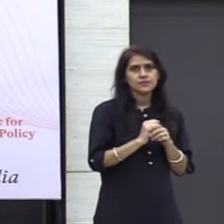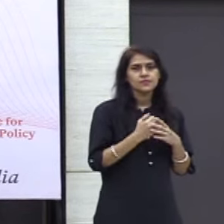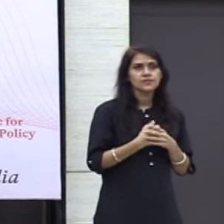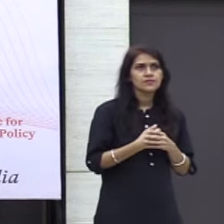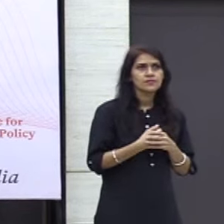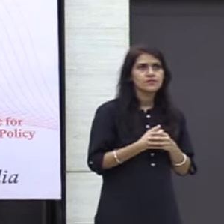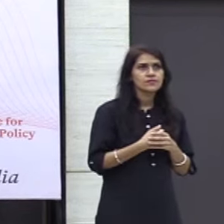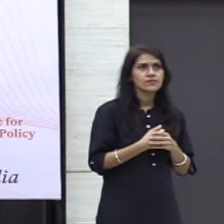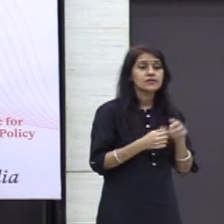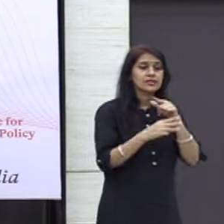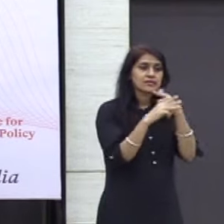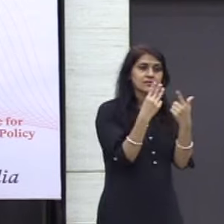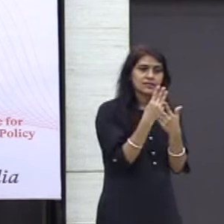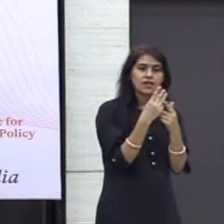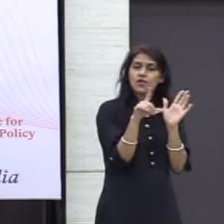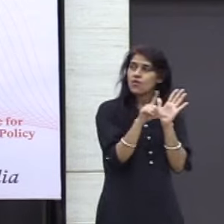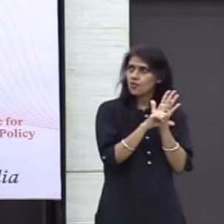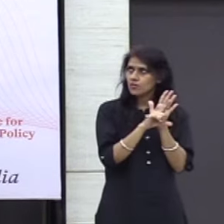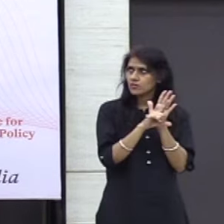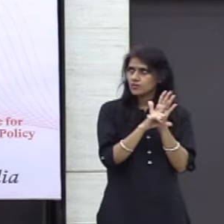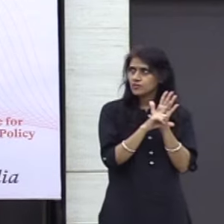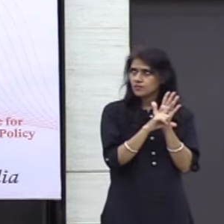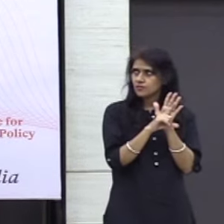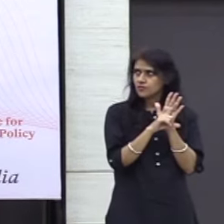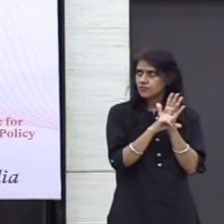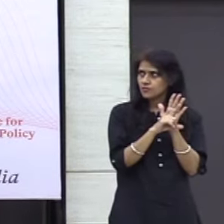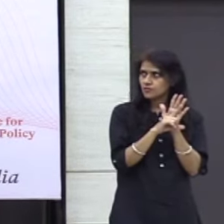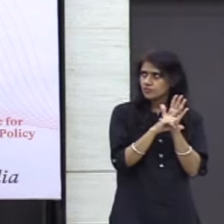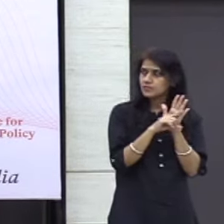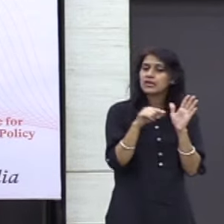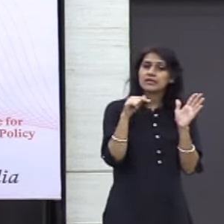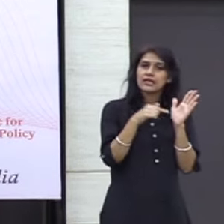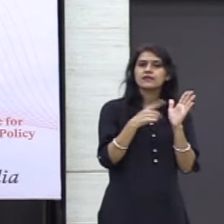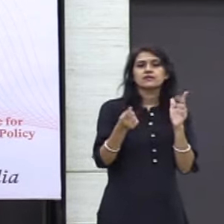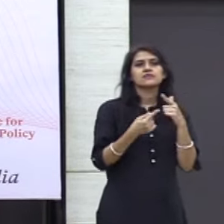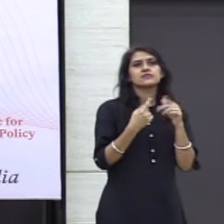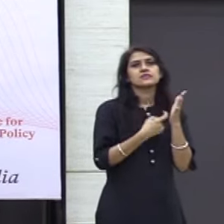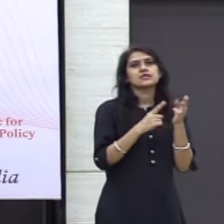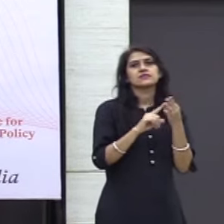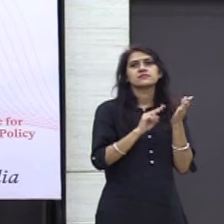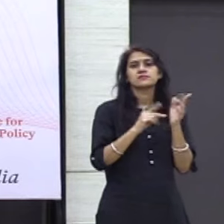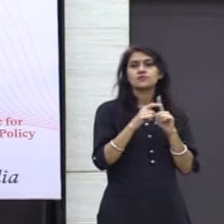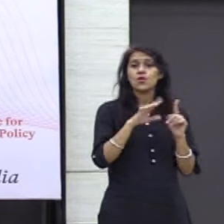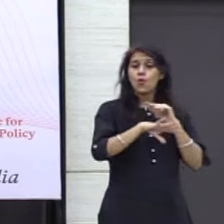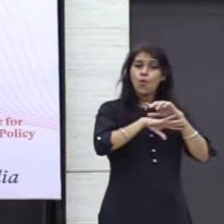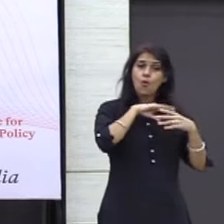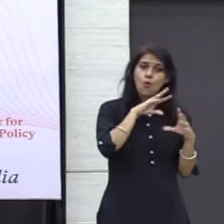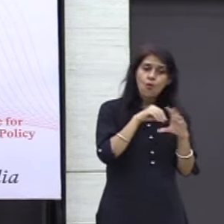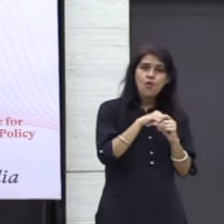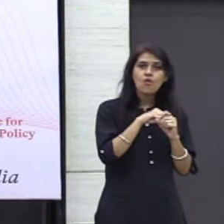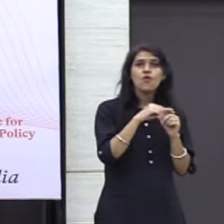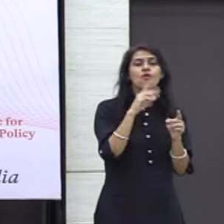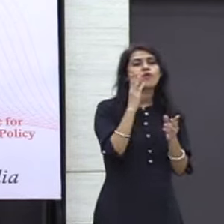And these three laws epitomize that trend. All these laws will now